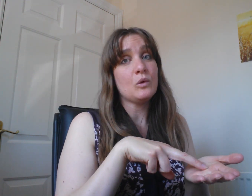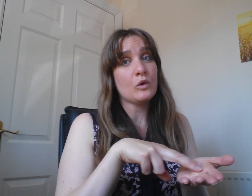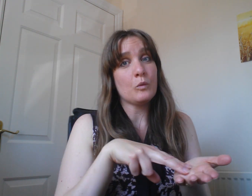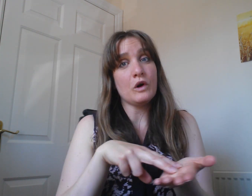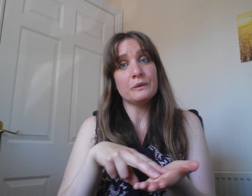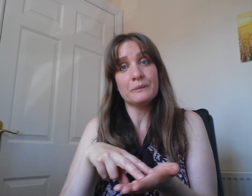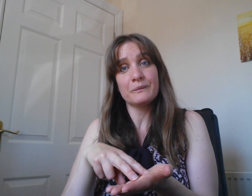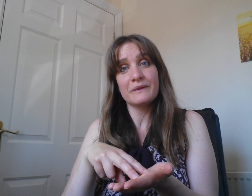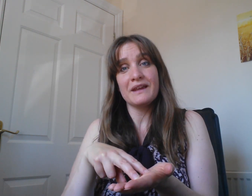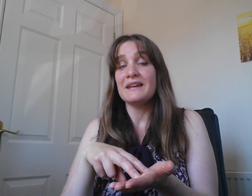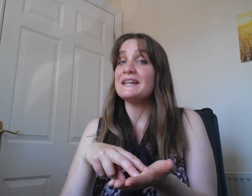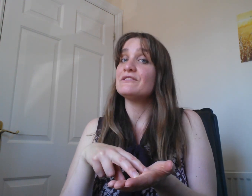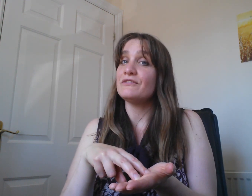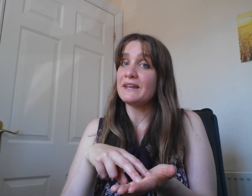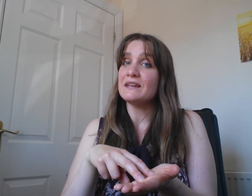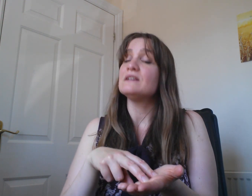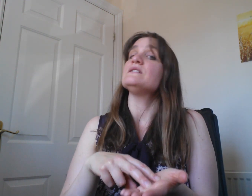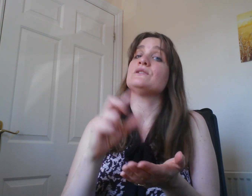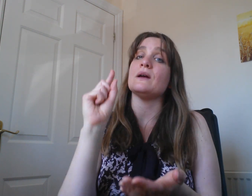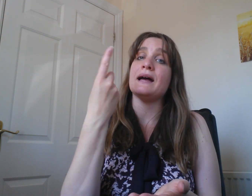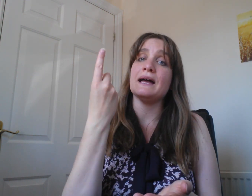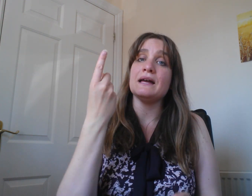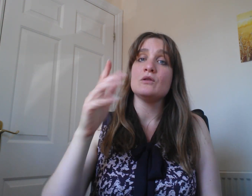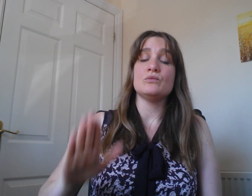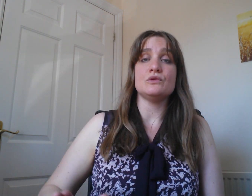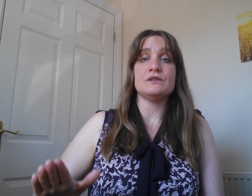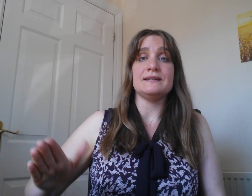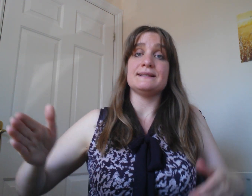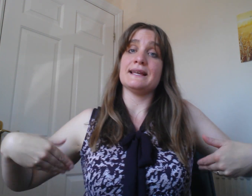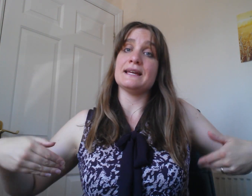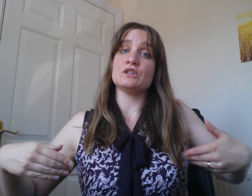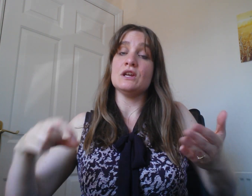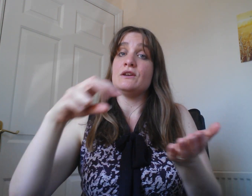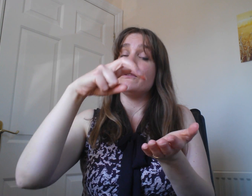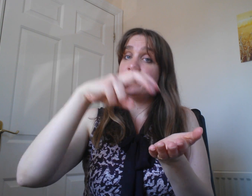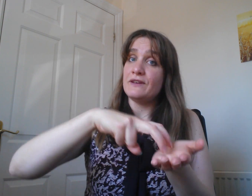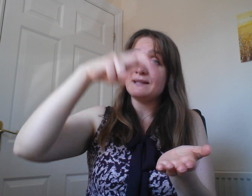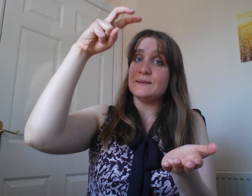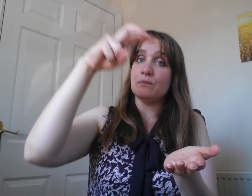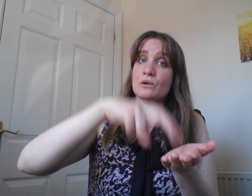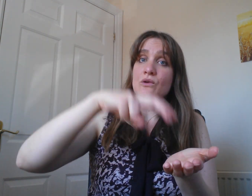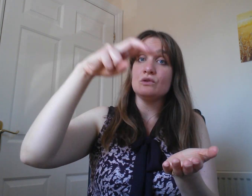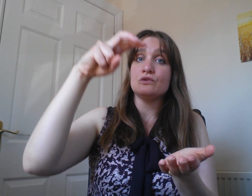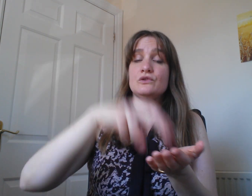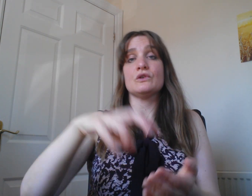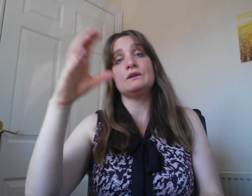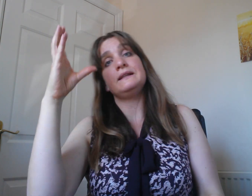than one, it's fait. So un petit singe fait des bonds sur le